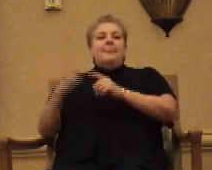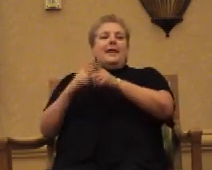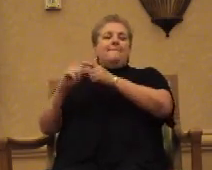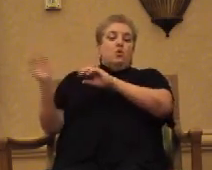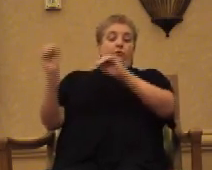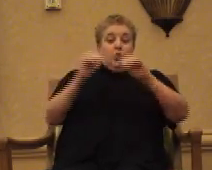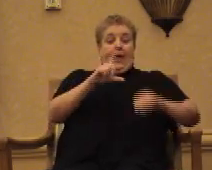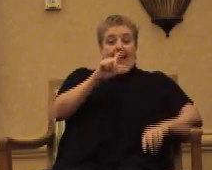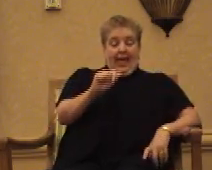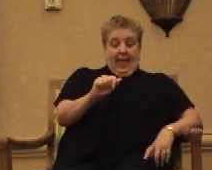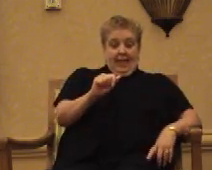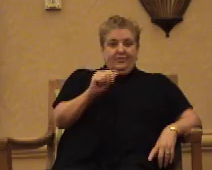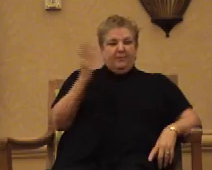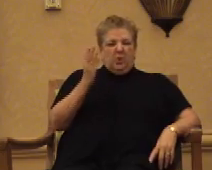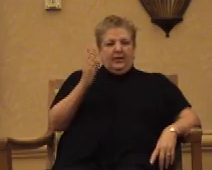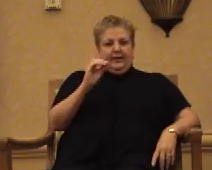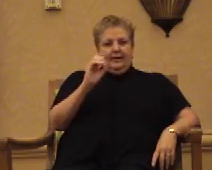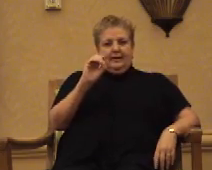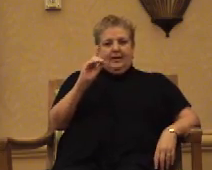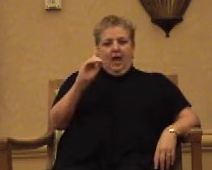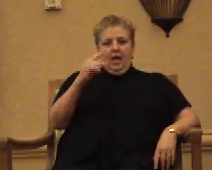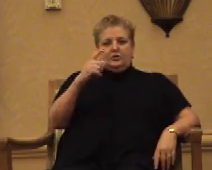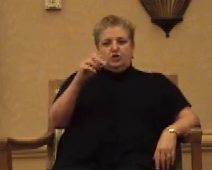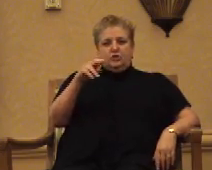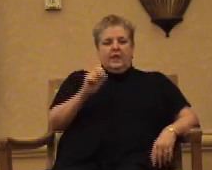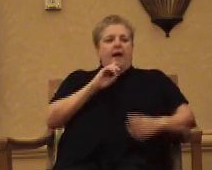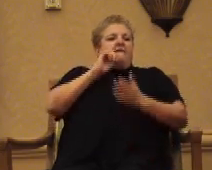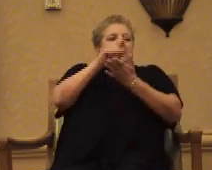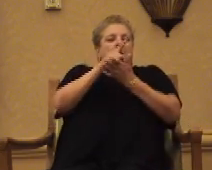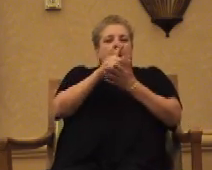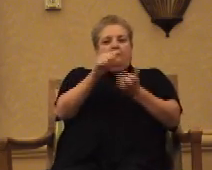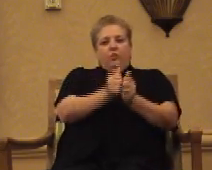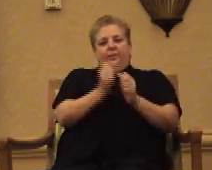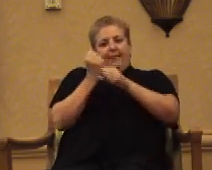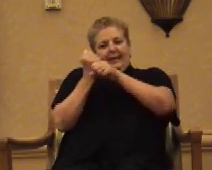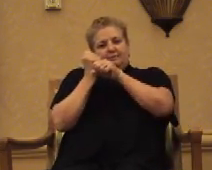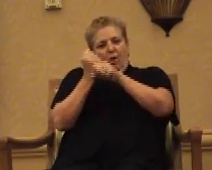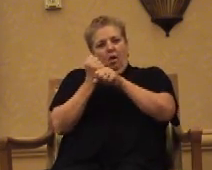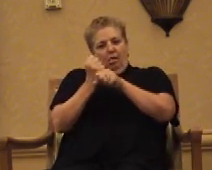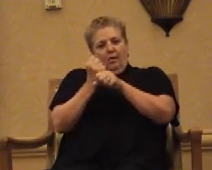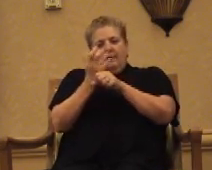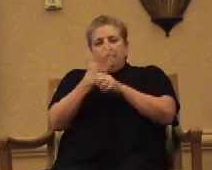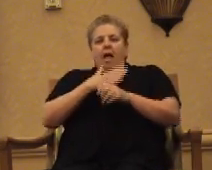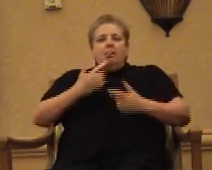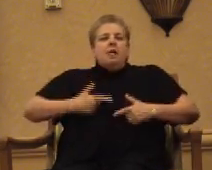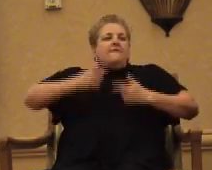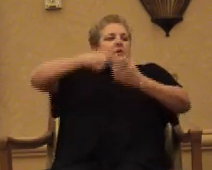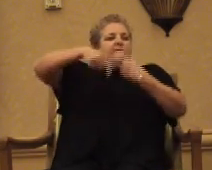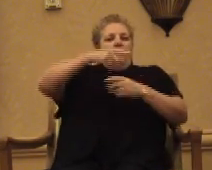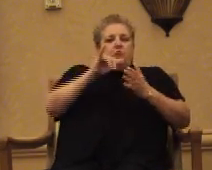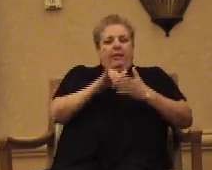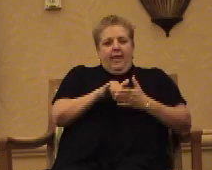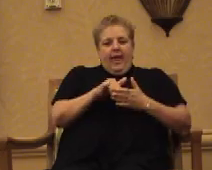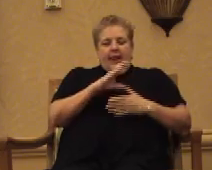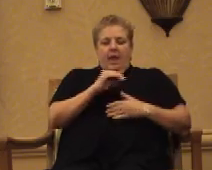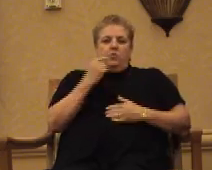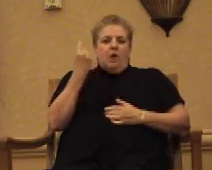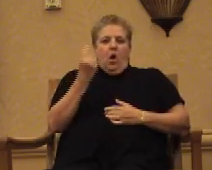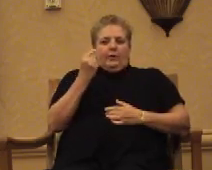fell in love with them, and I fell in love with baseball, and my life revolved around them. And every single night I'd get that transistor